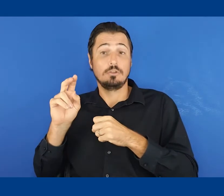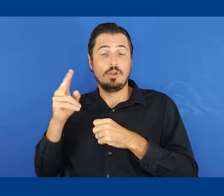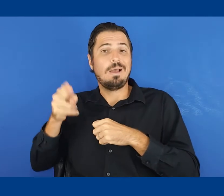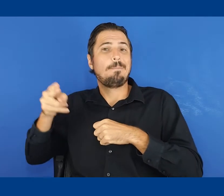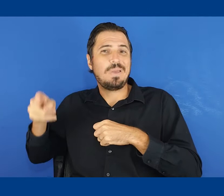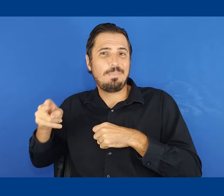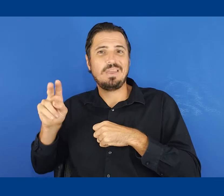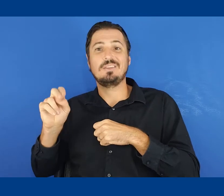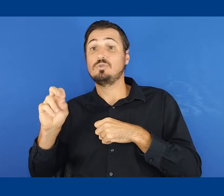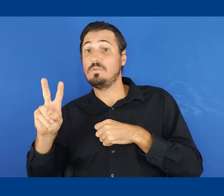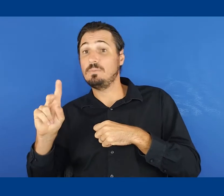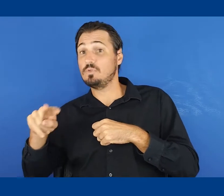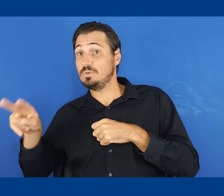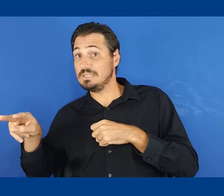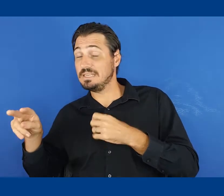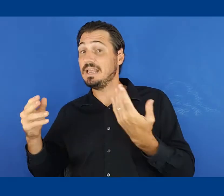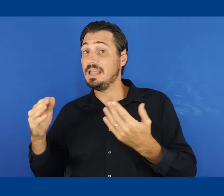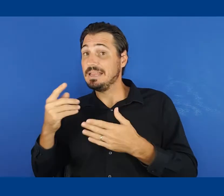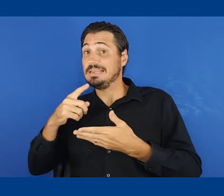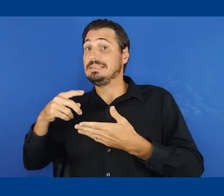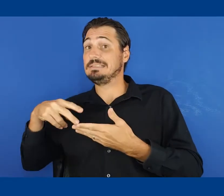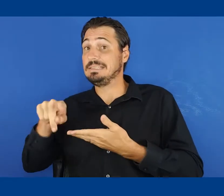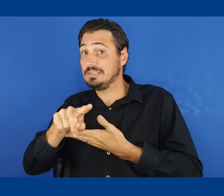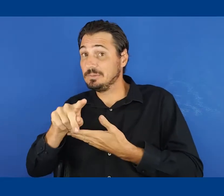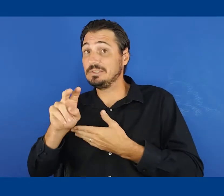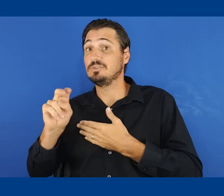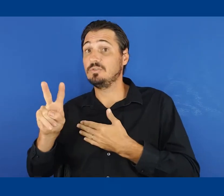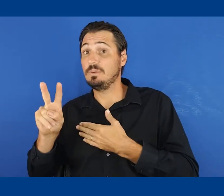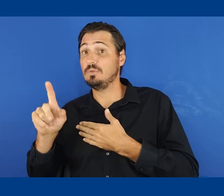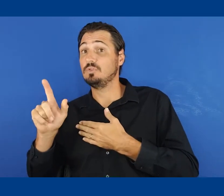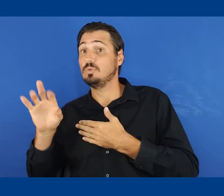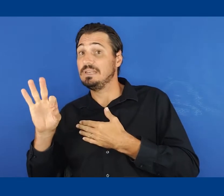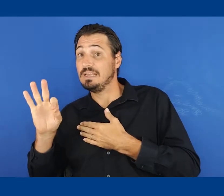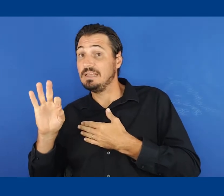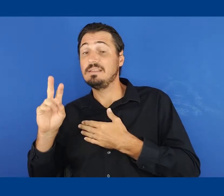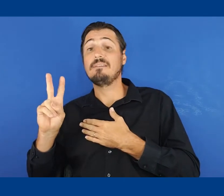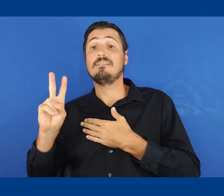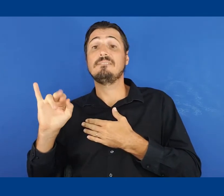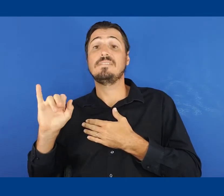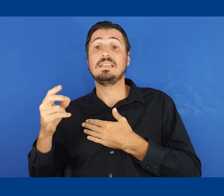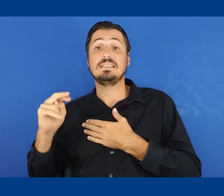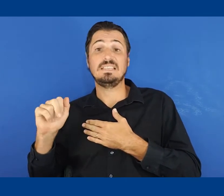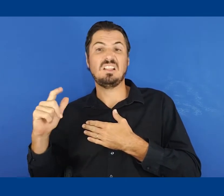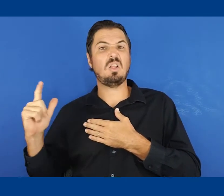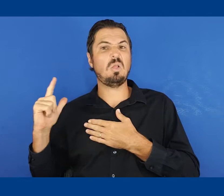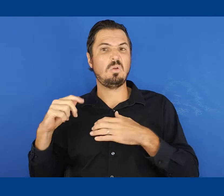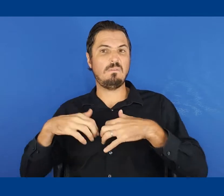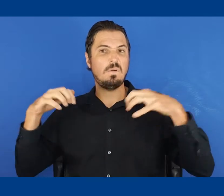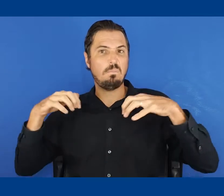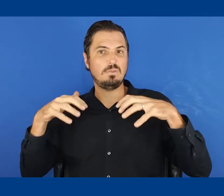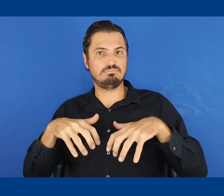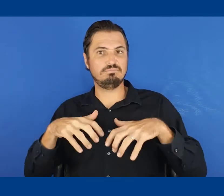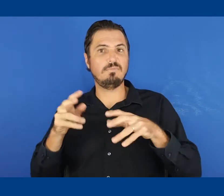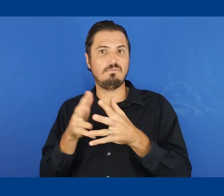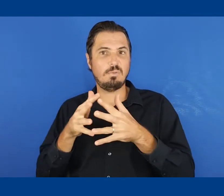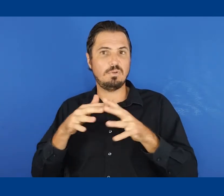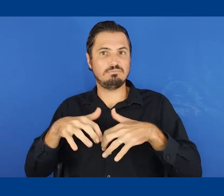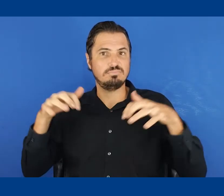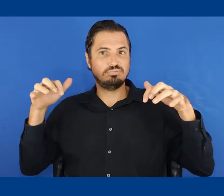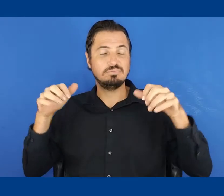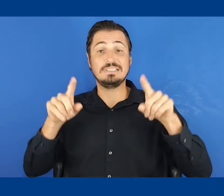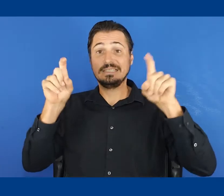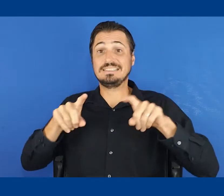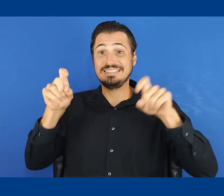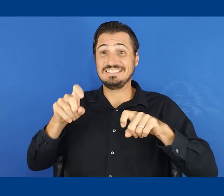at Hanapepe Stadium and November 29th back at Vidina Stadium. Testing is available every Sunday from 9 a.m. to